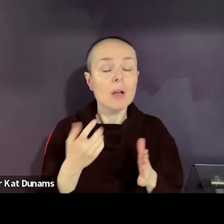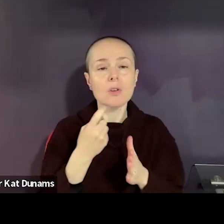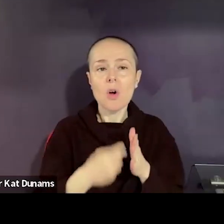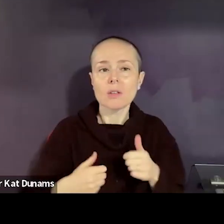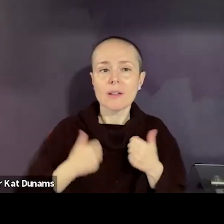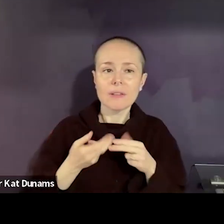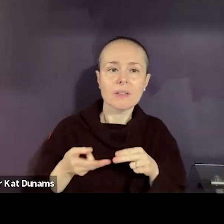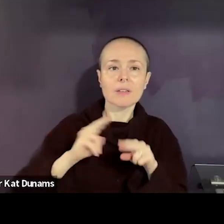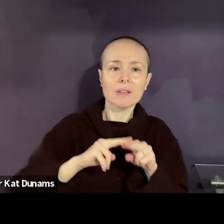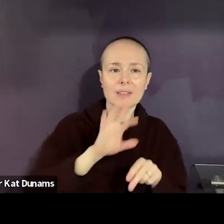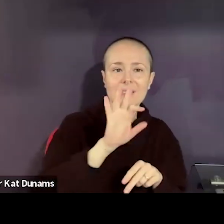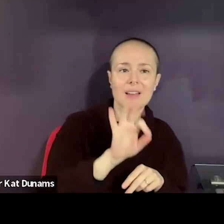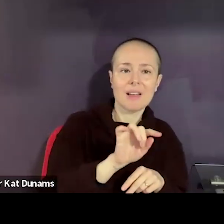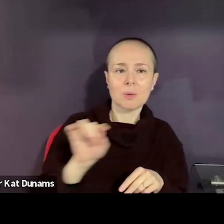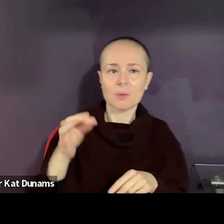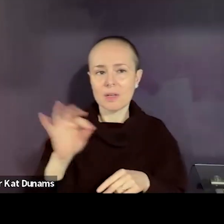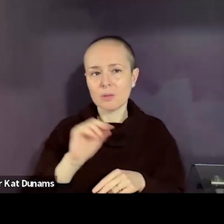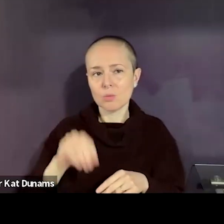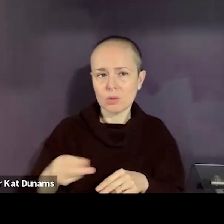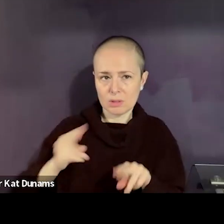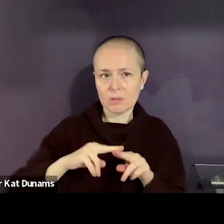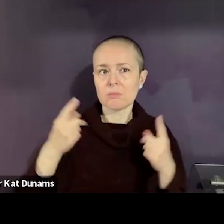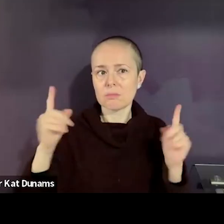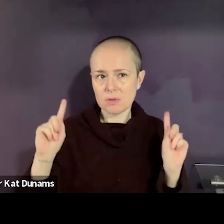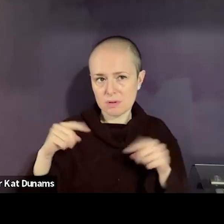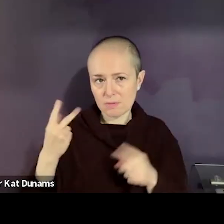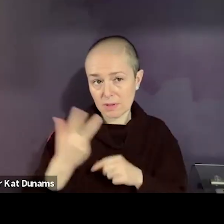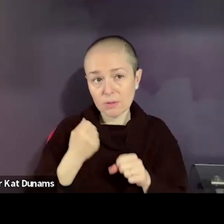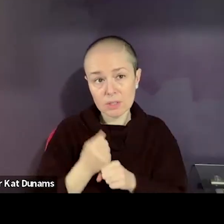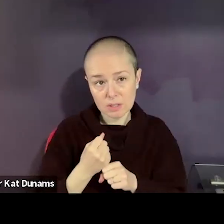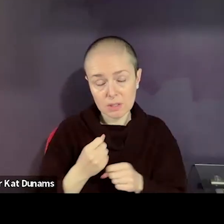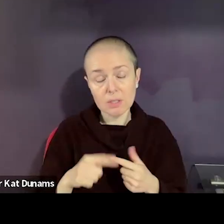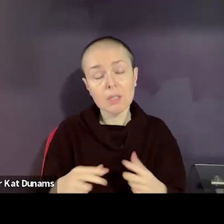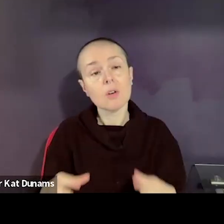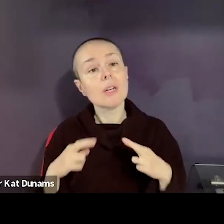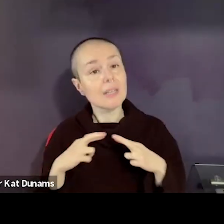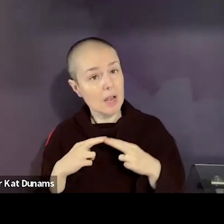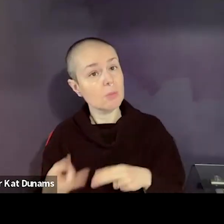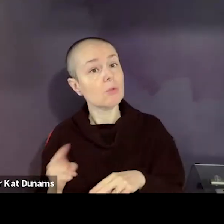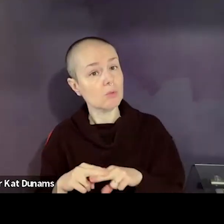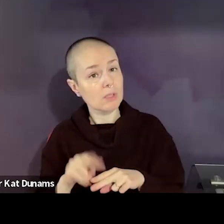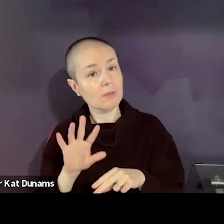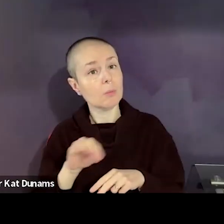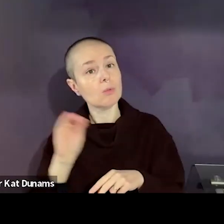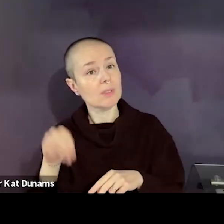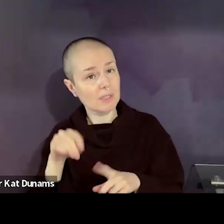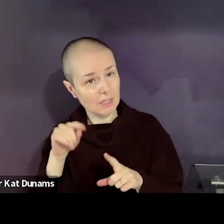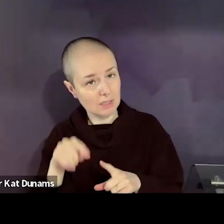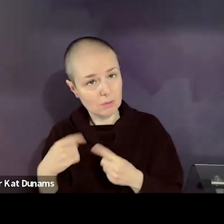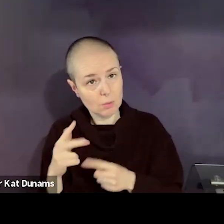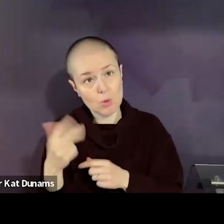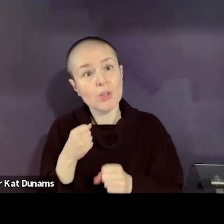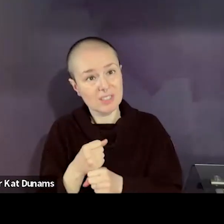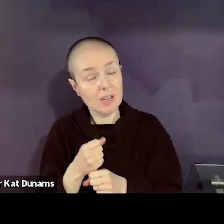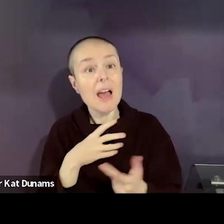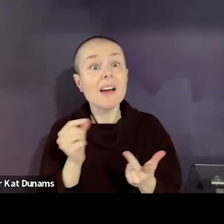9 and 19% across 3 years. Retirement increased to 5% by their third year. And we have new parental leave that says